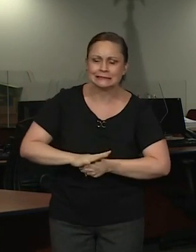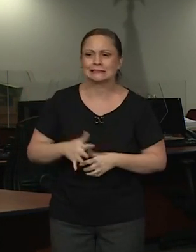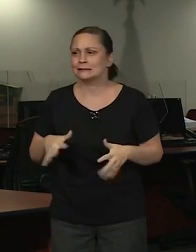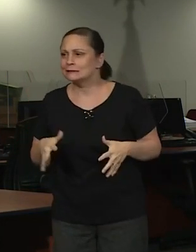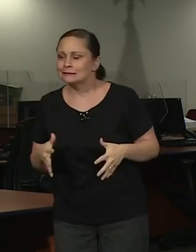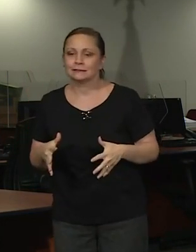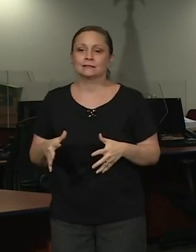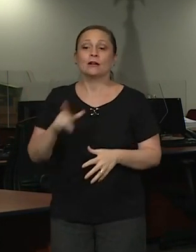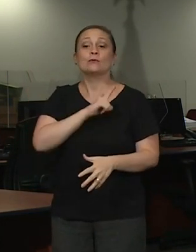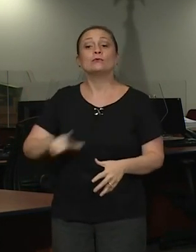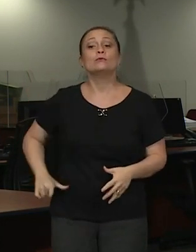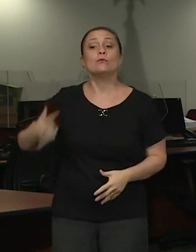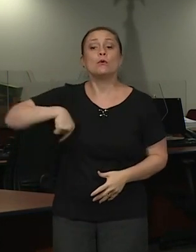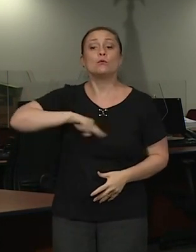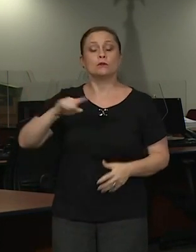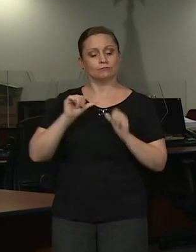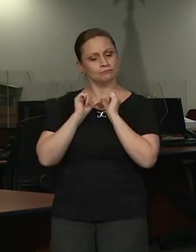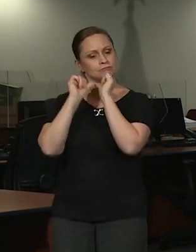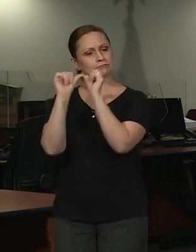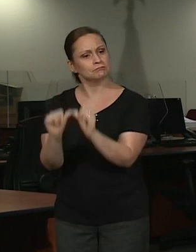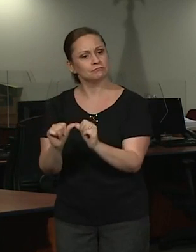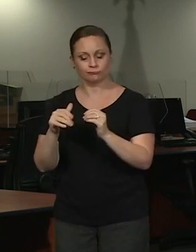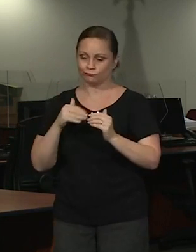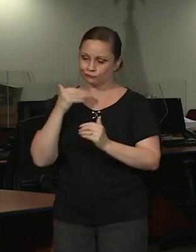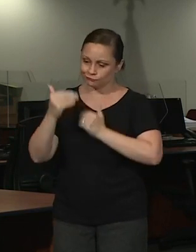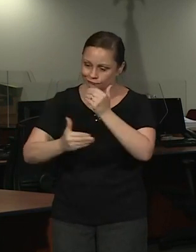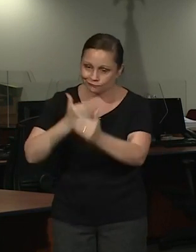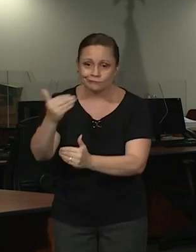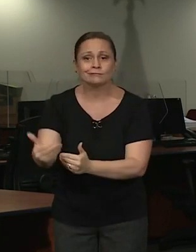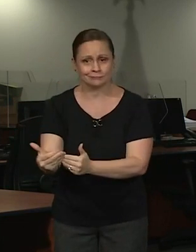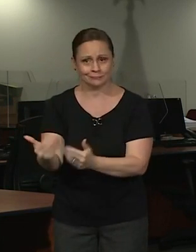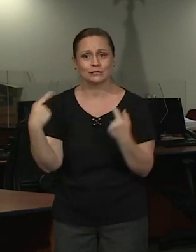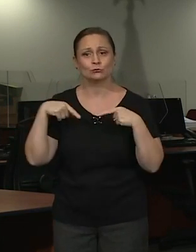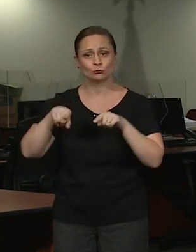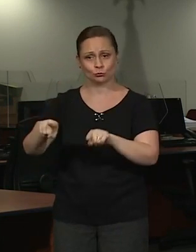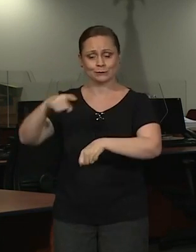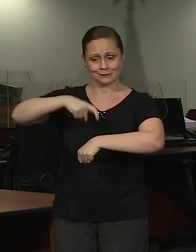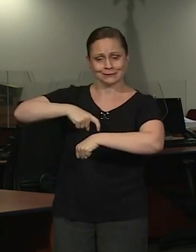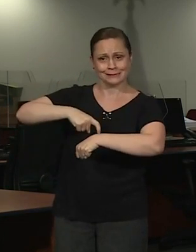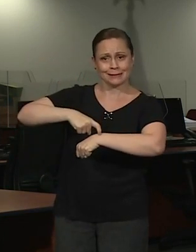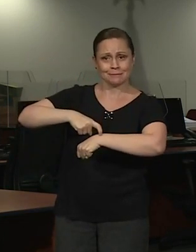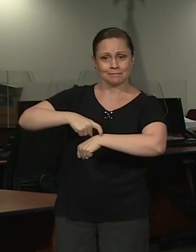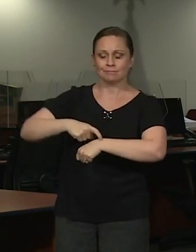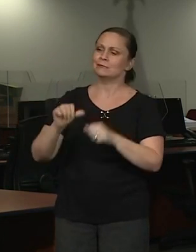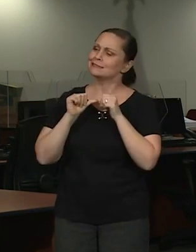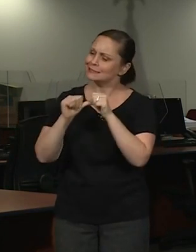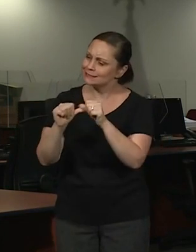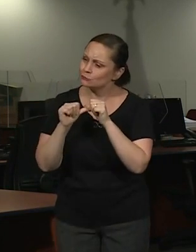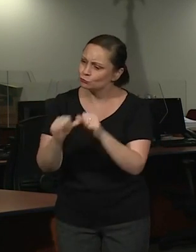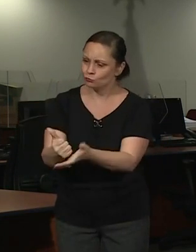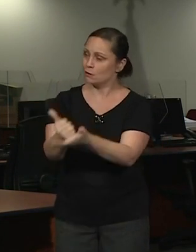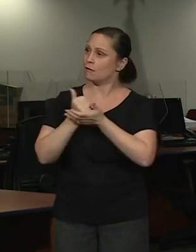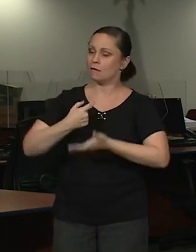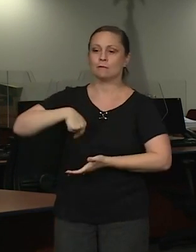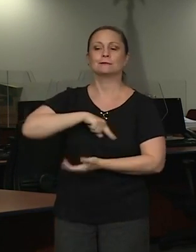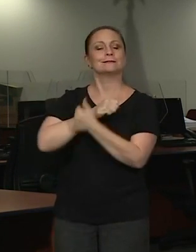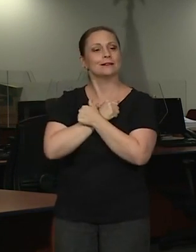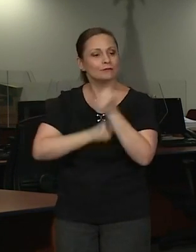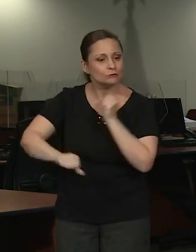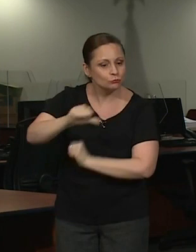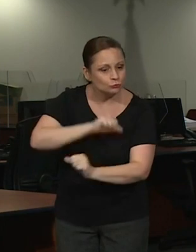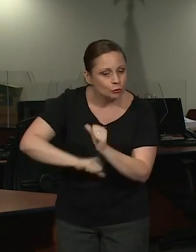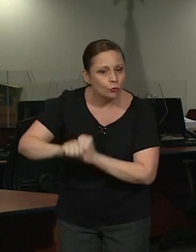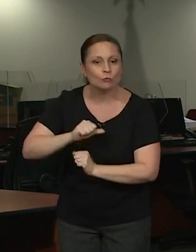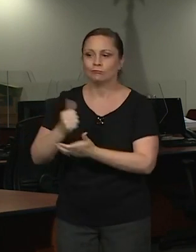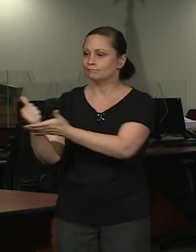Lord, as we continue to move forward through this time, I just pray that you help us to continue to do that, continue to love one another, continue to reach out to